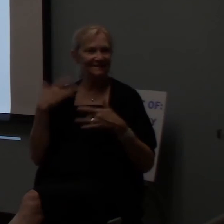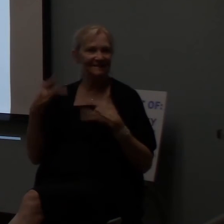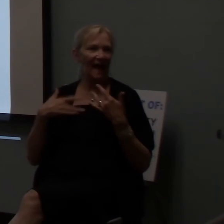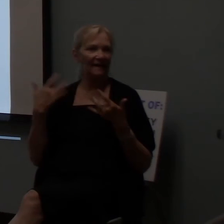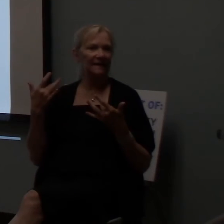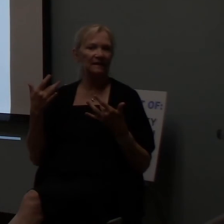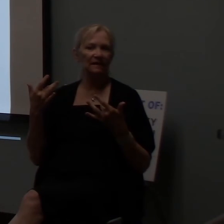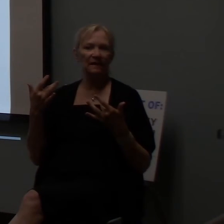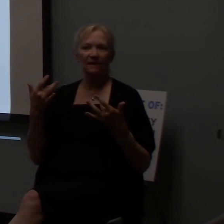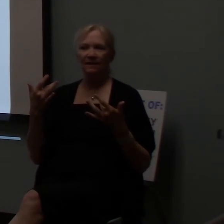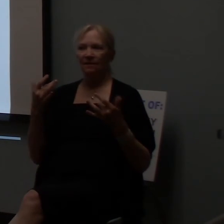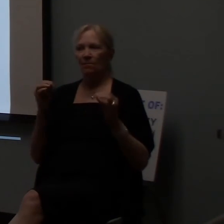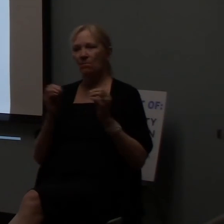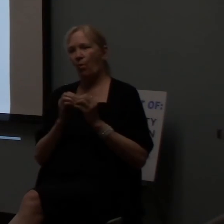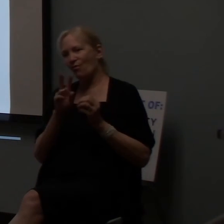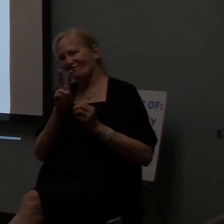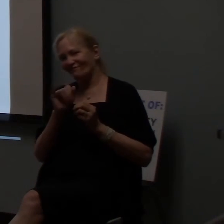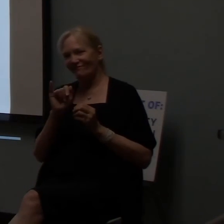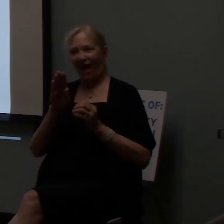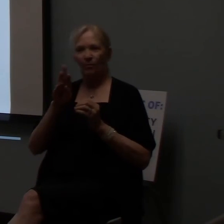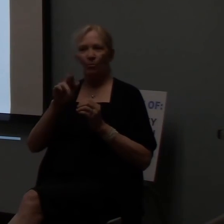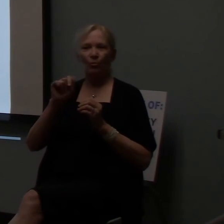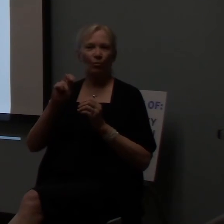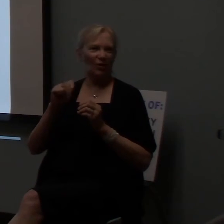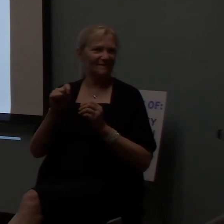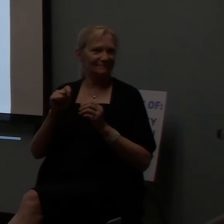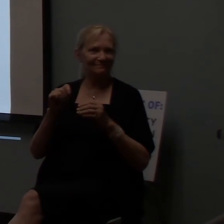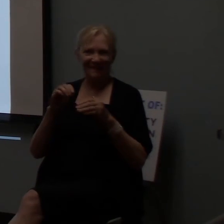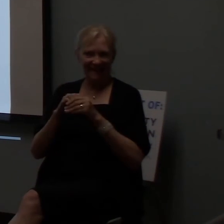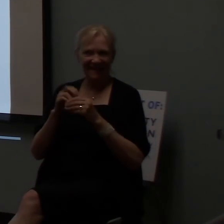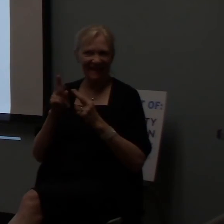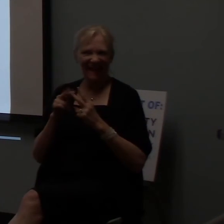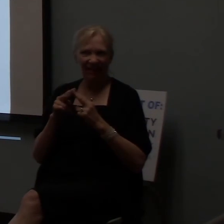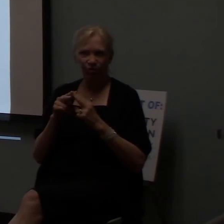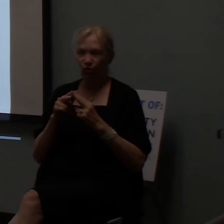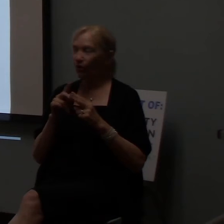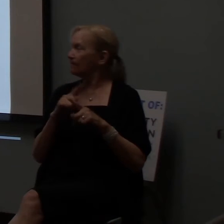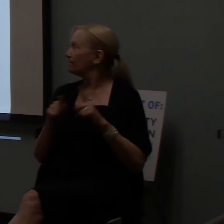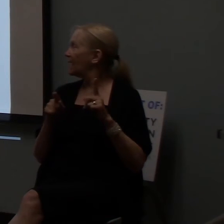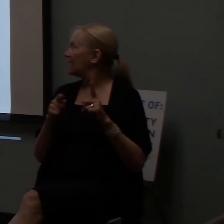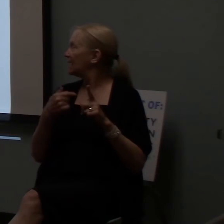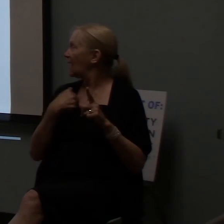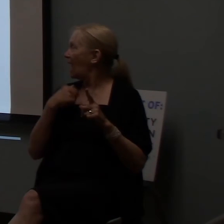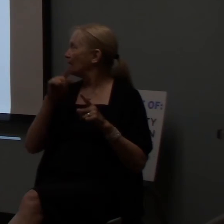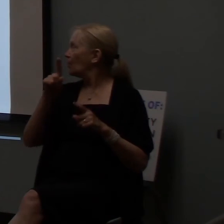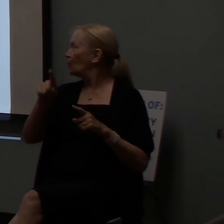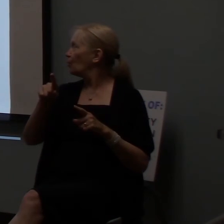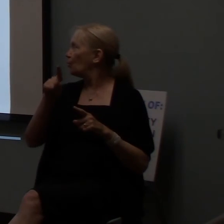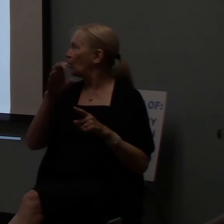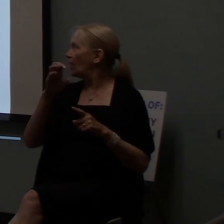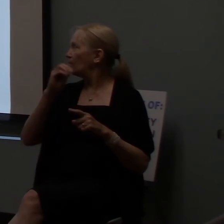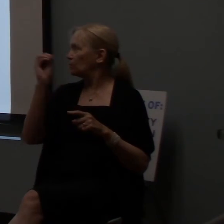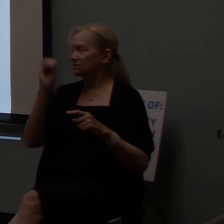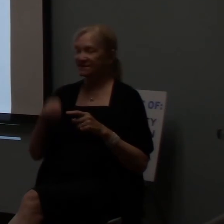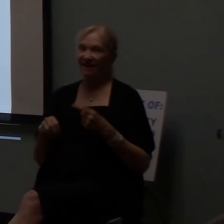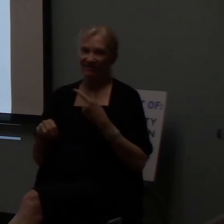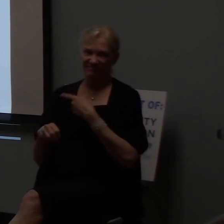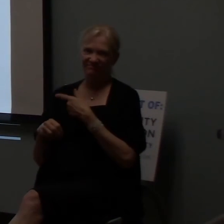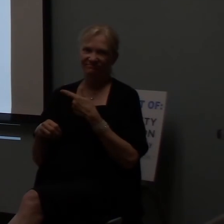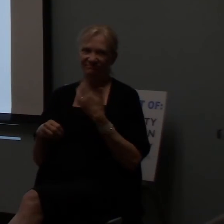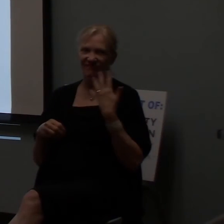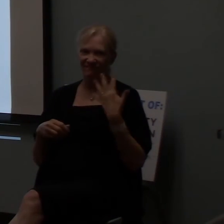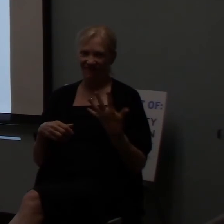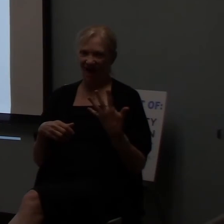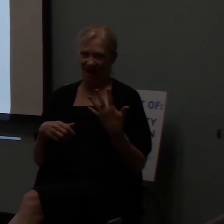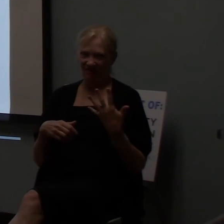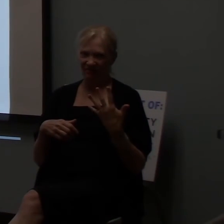vibrant opportunity in either one of these. But I'm 100% 5 commissioners in 5